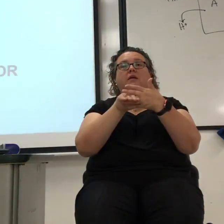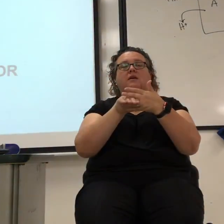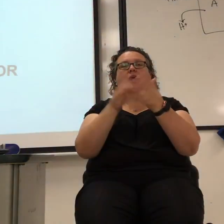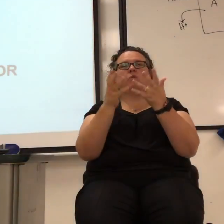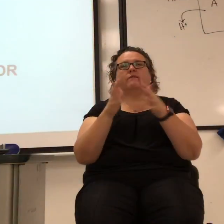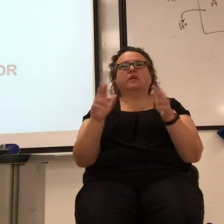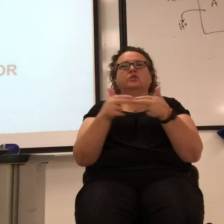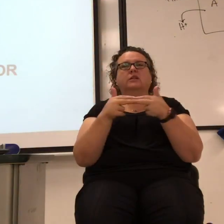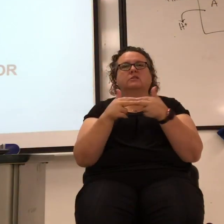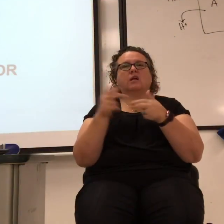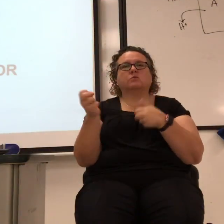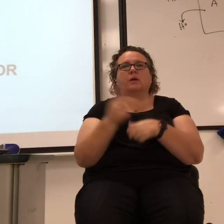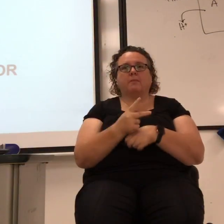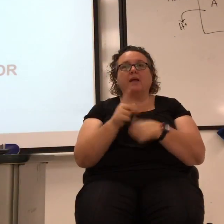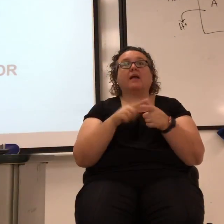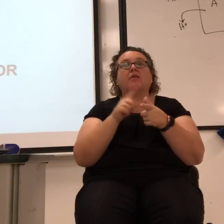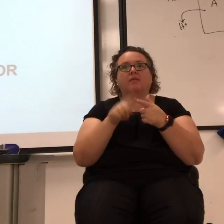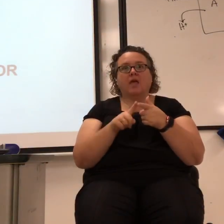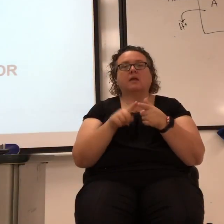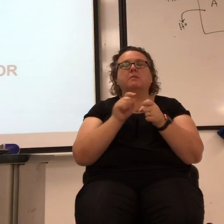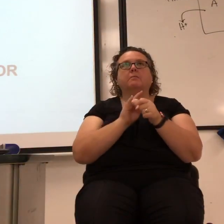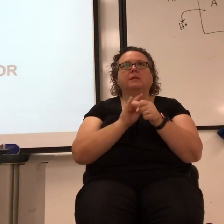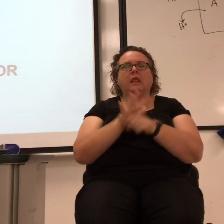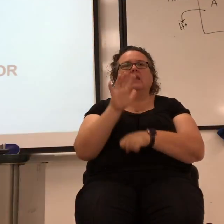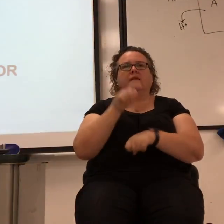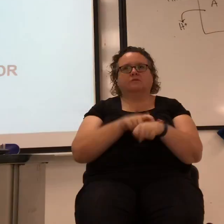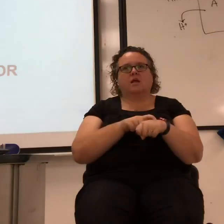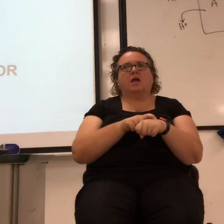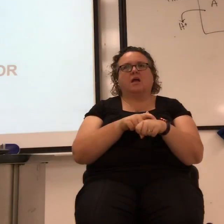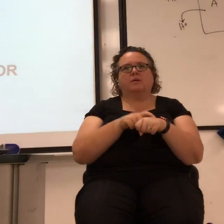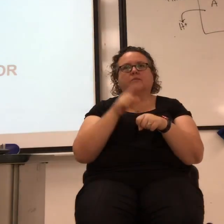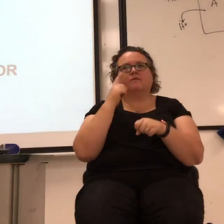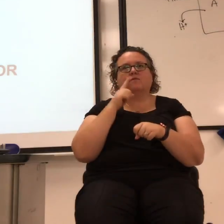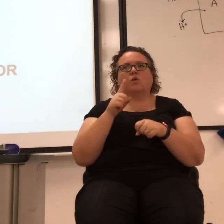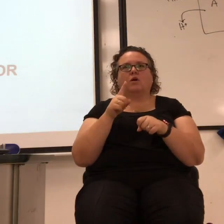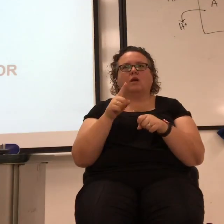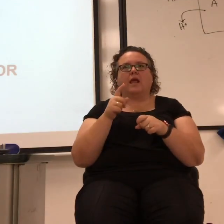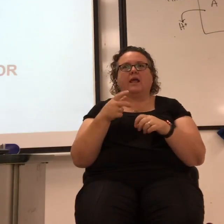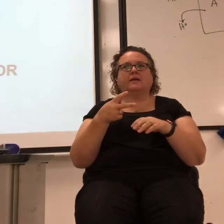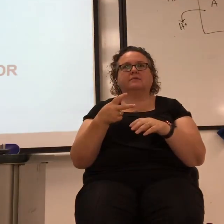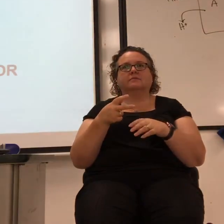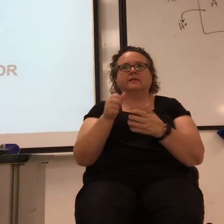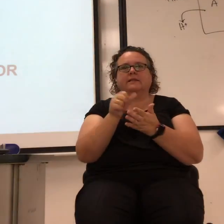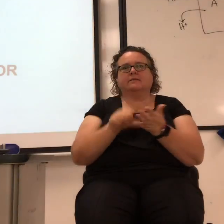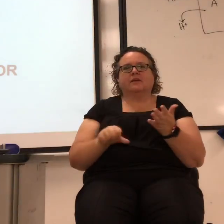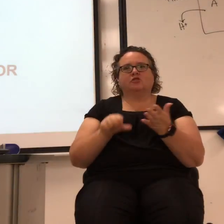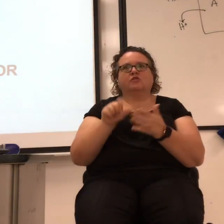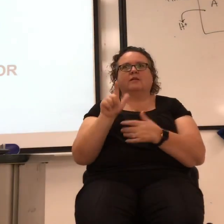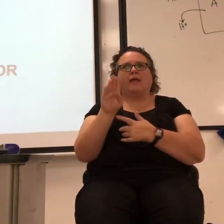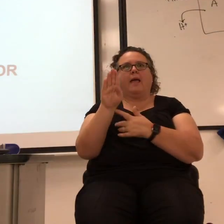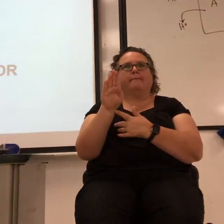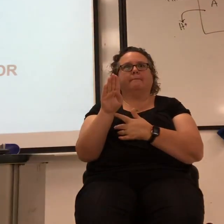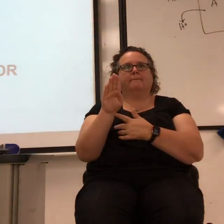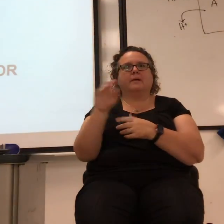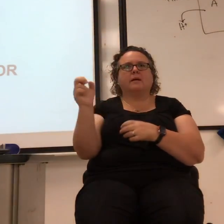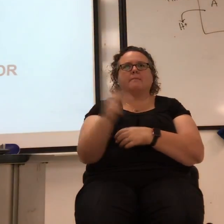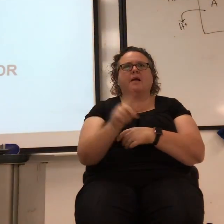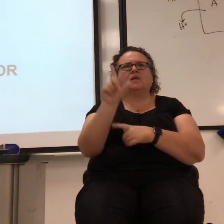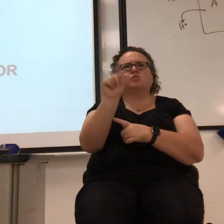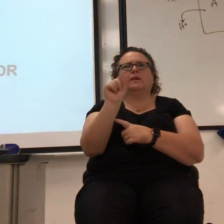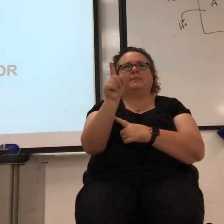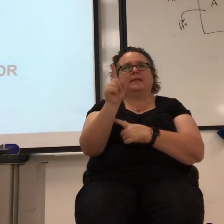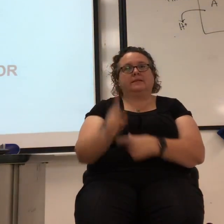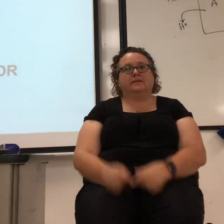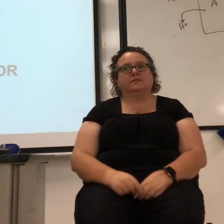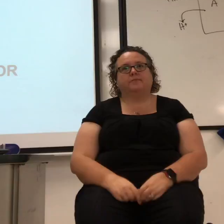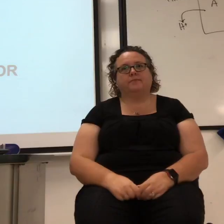finish these slides when we come back, and then we'll have plenty of time for a dissection lab. Come back in 20 minutes.